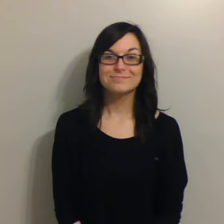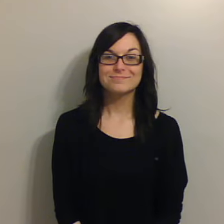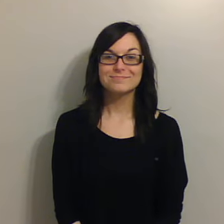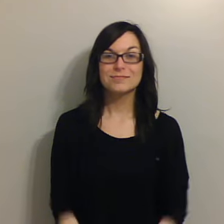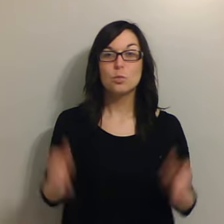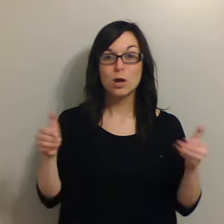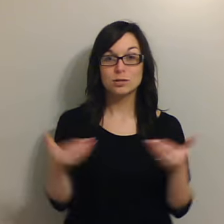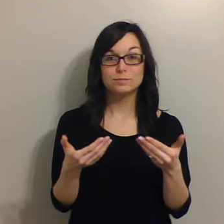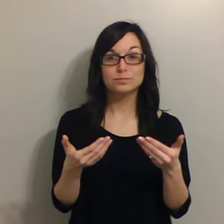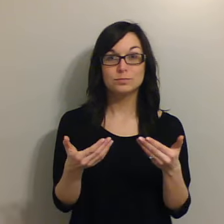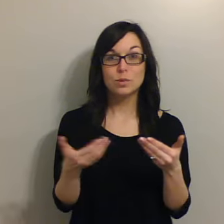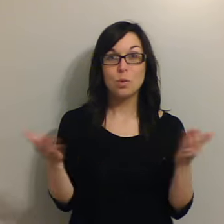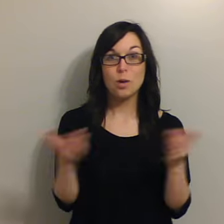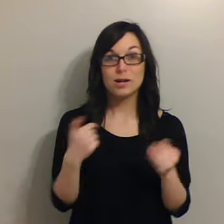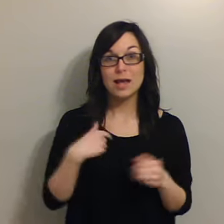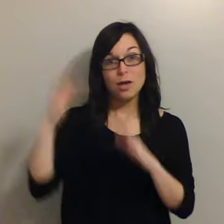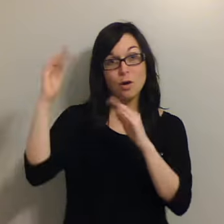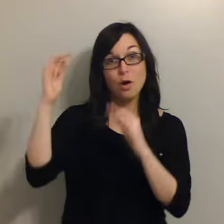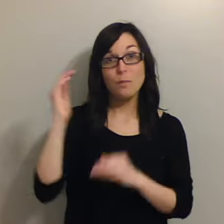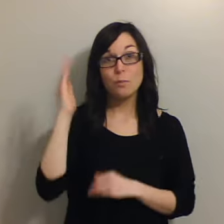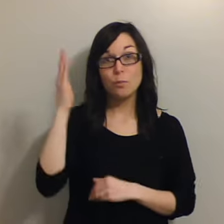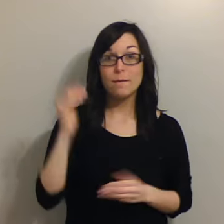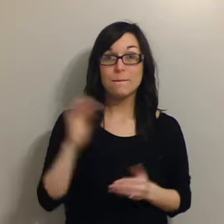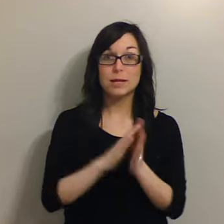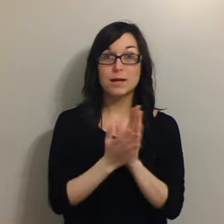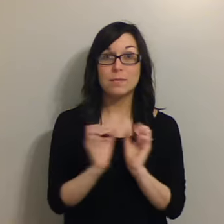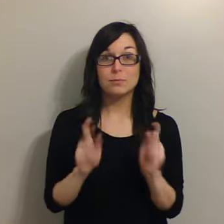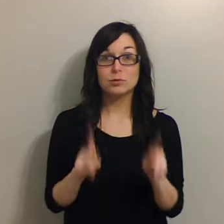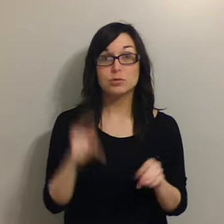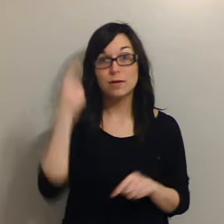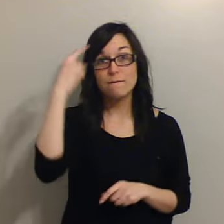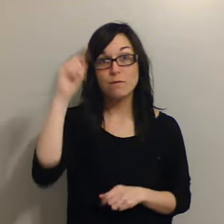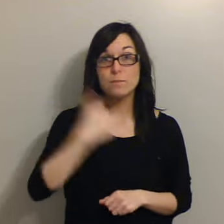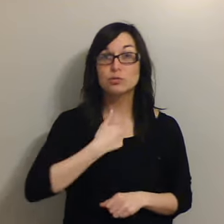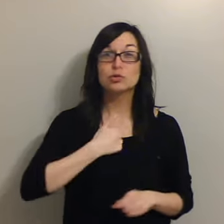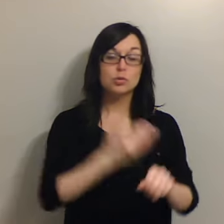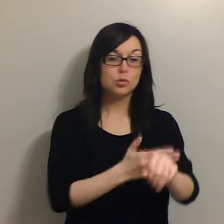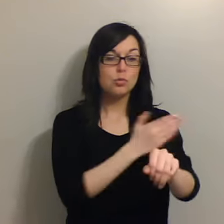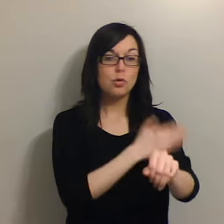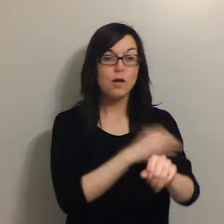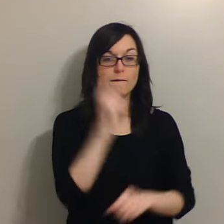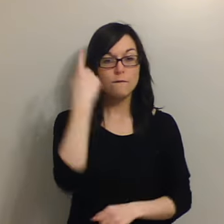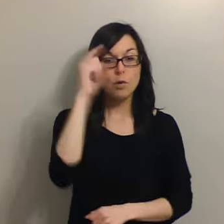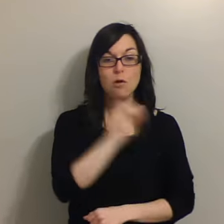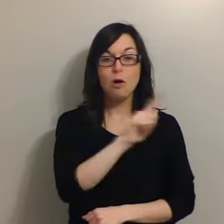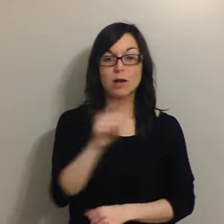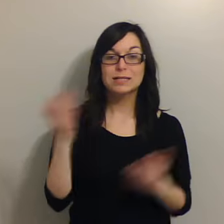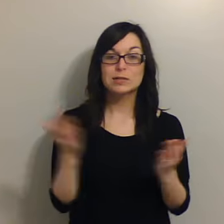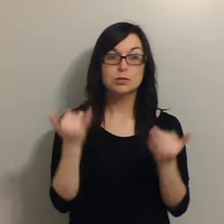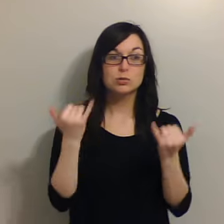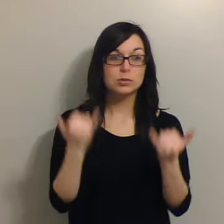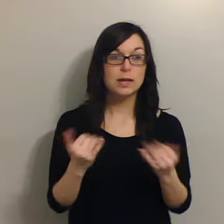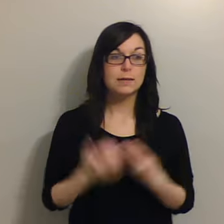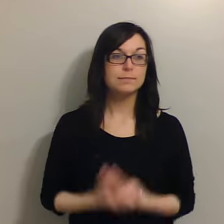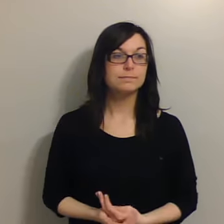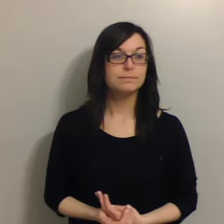Welcome to the opportunity for personal growth to offer enjoyment today. My name is Demi